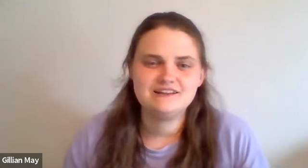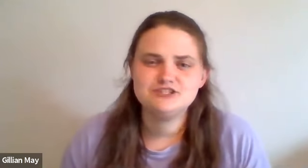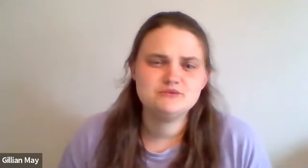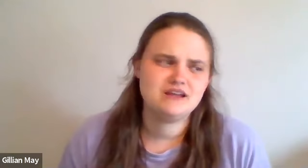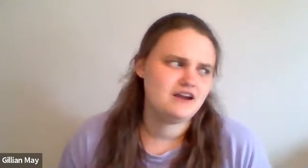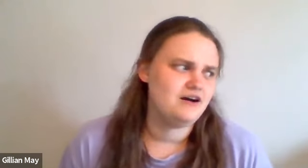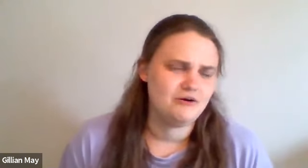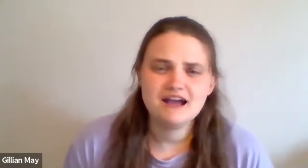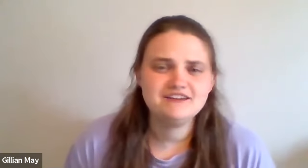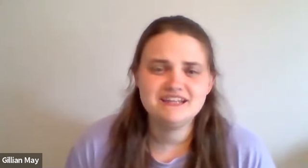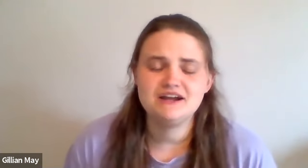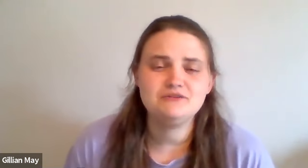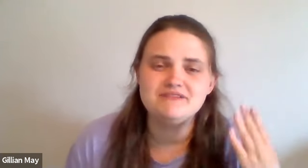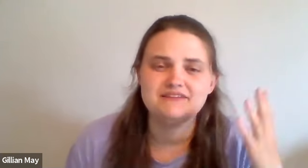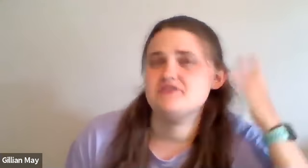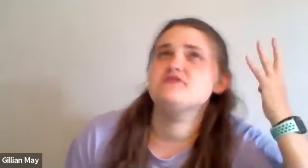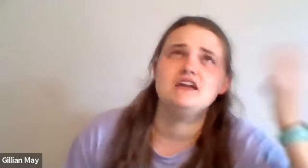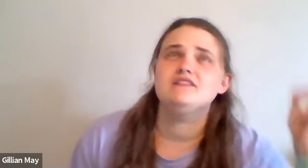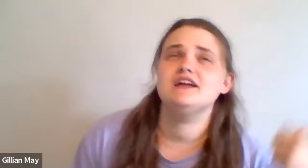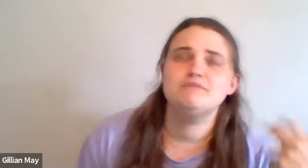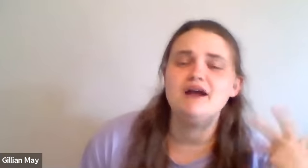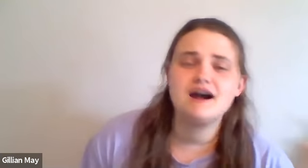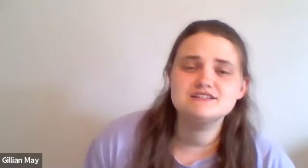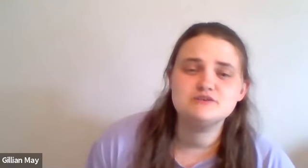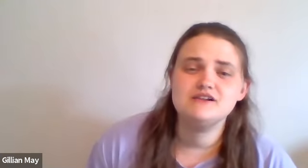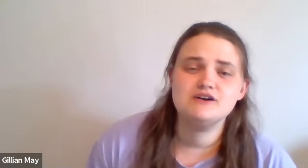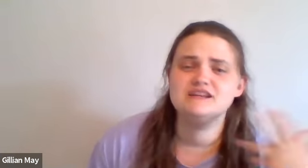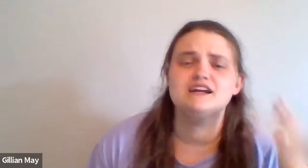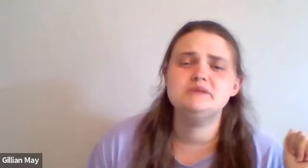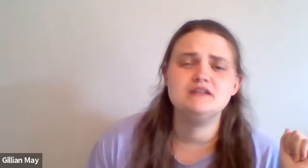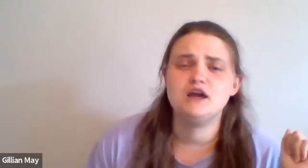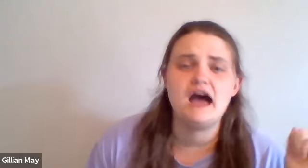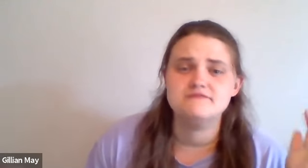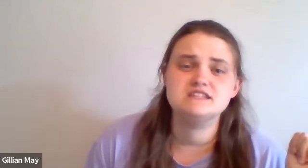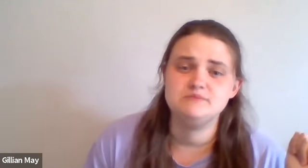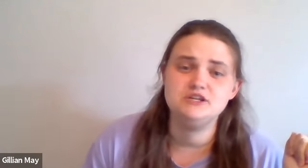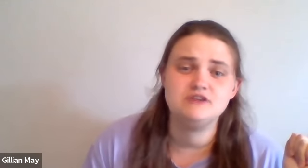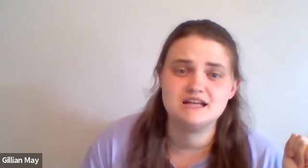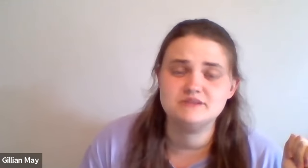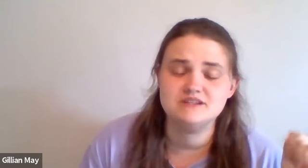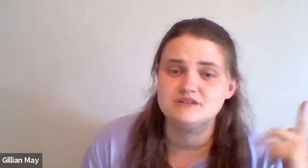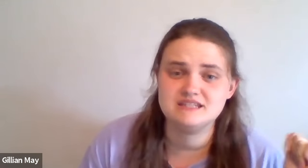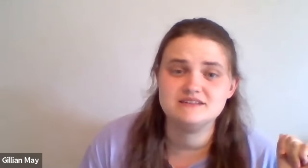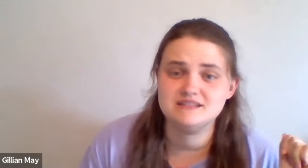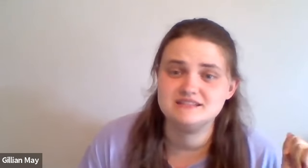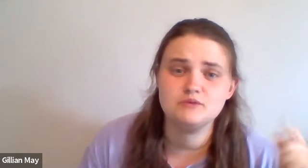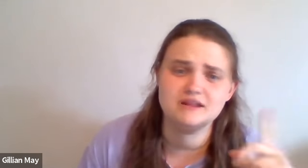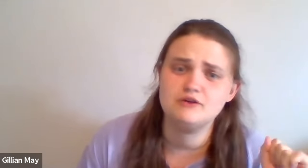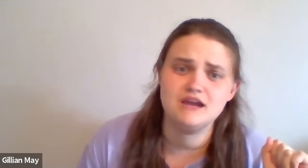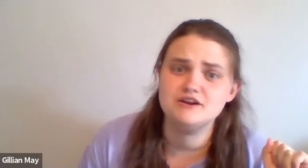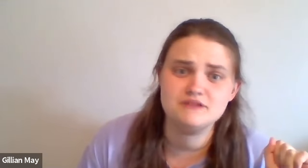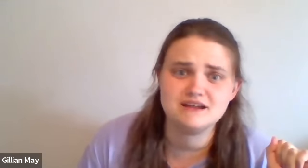English, you'd be like, oh, I don't even have to think. Like, my eyes could be closed and I could be like half asleep, and you can ask me, you can say this sentence, and I'll be like, oh yeah, no, that's not